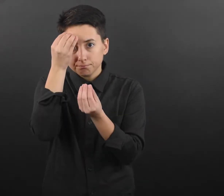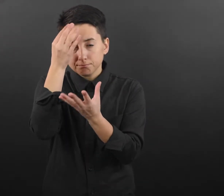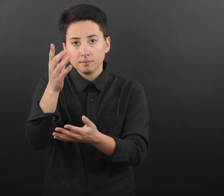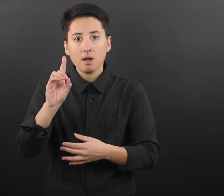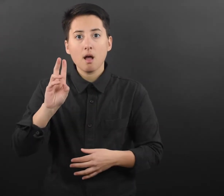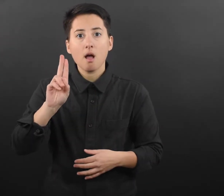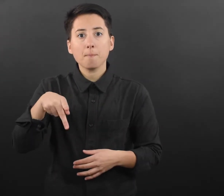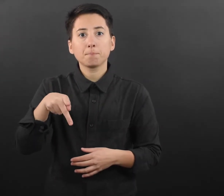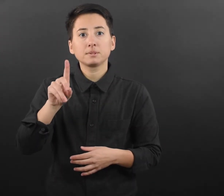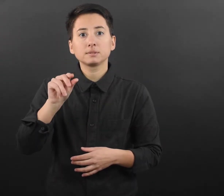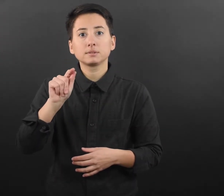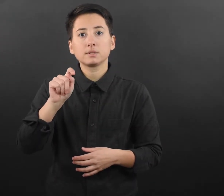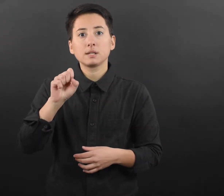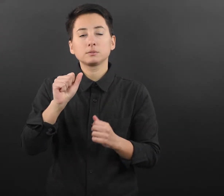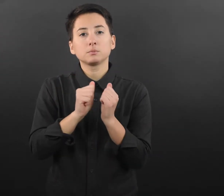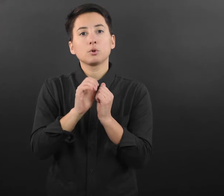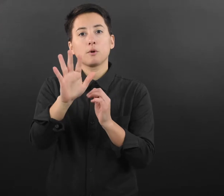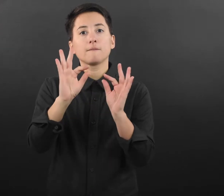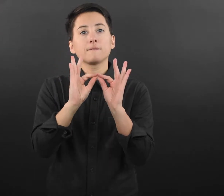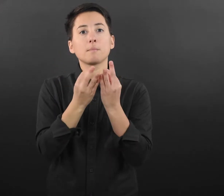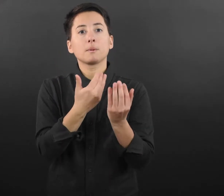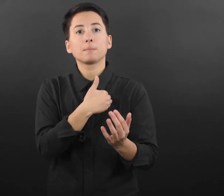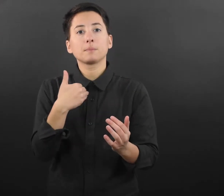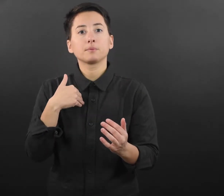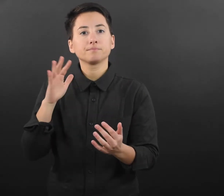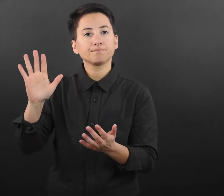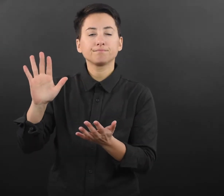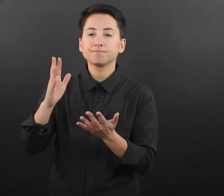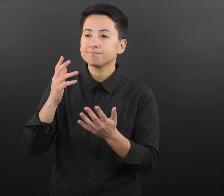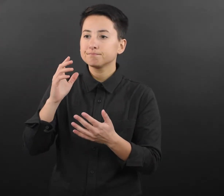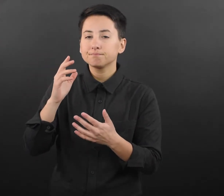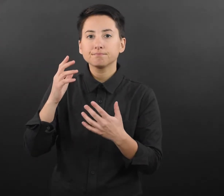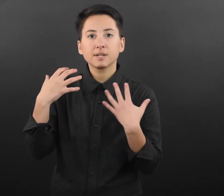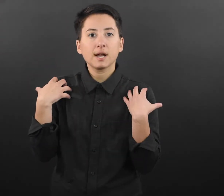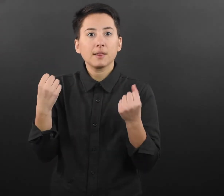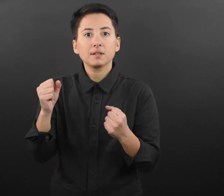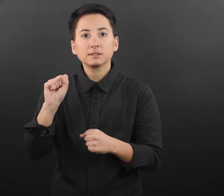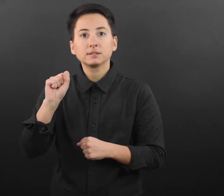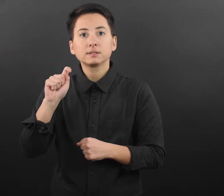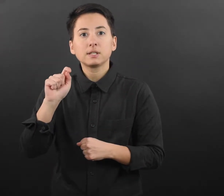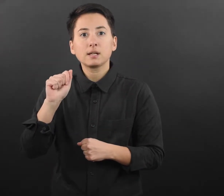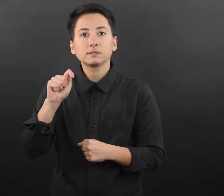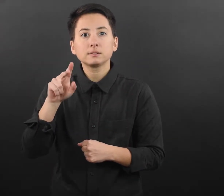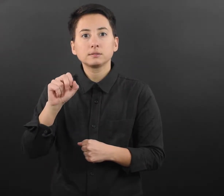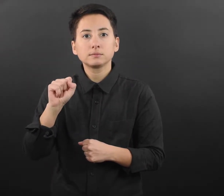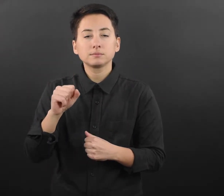personnel designated to provide updates on your family member's medical status.